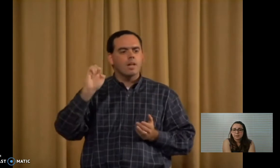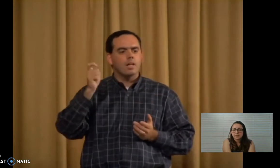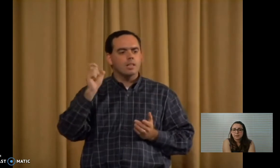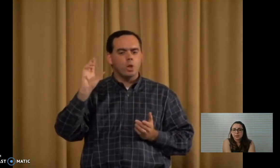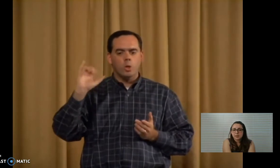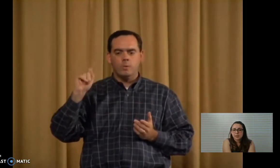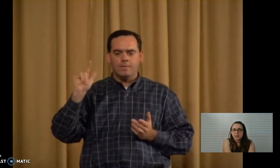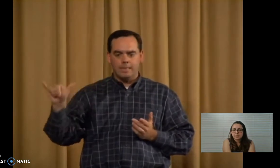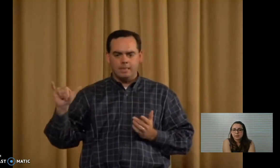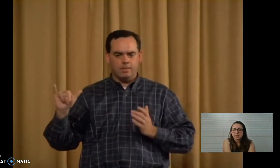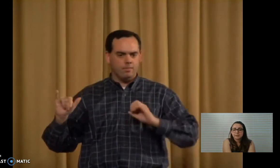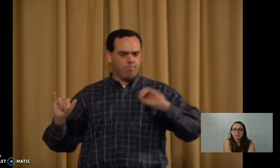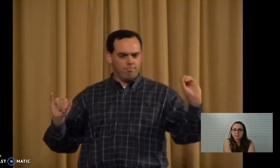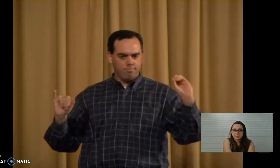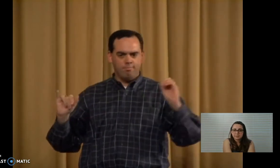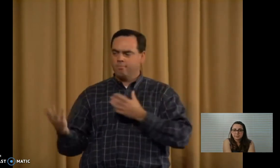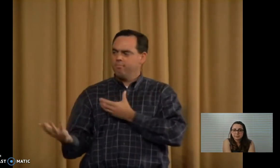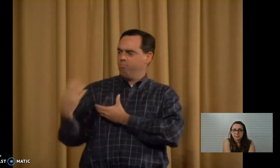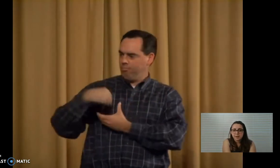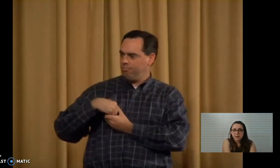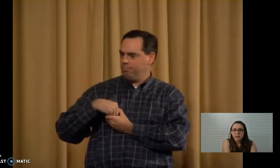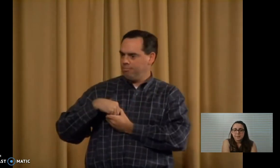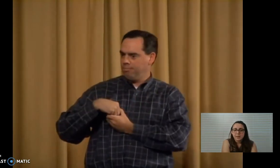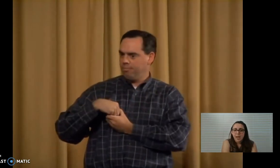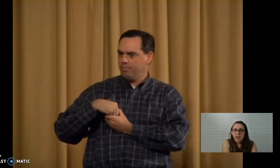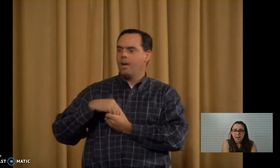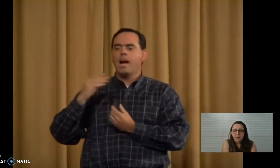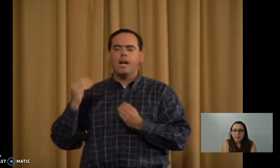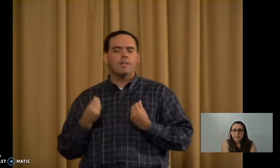and it's not exclusive.